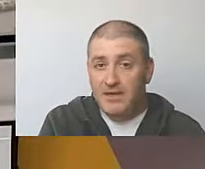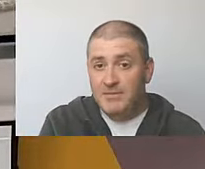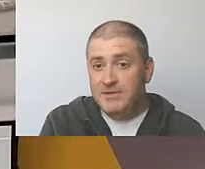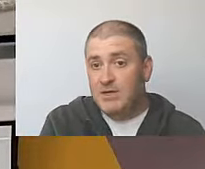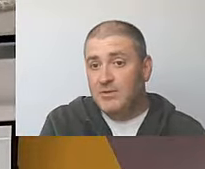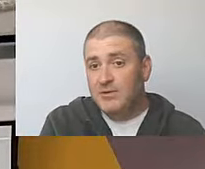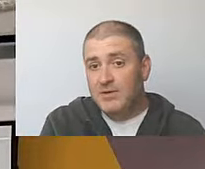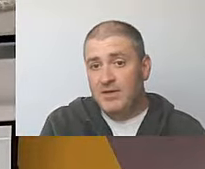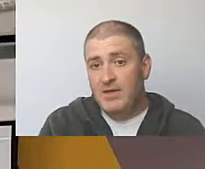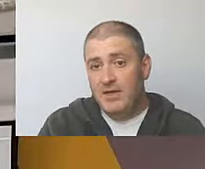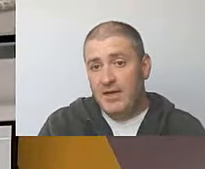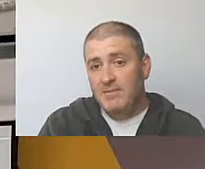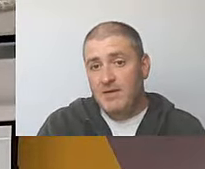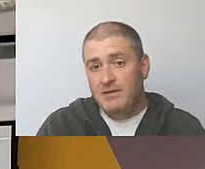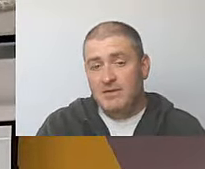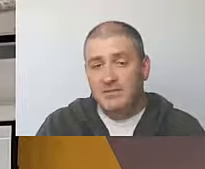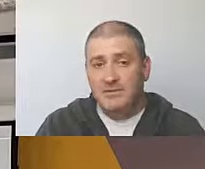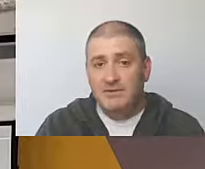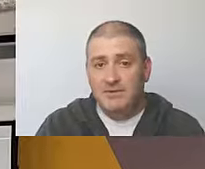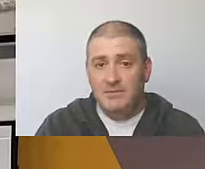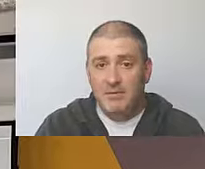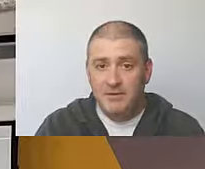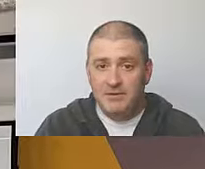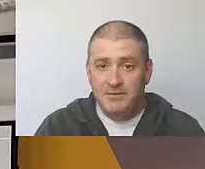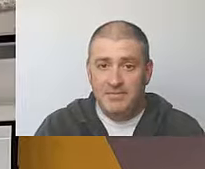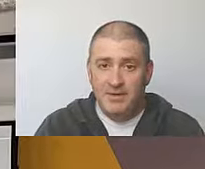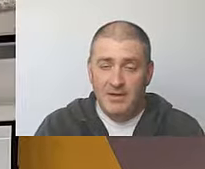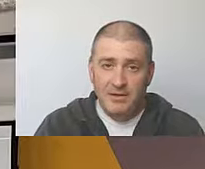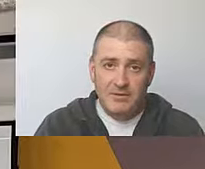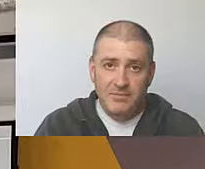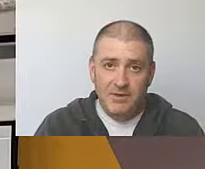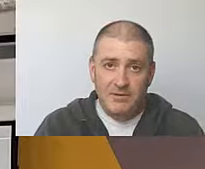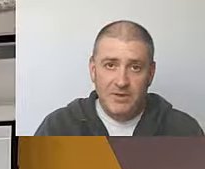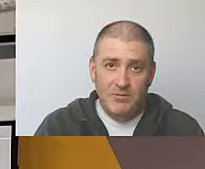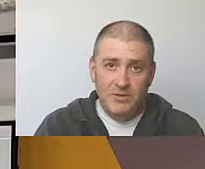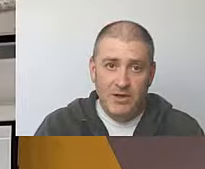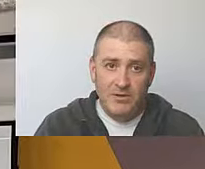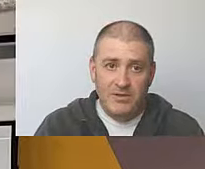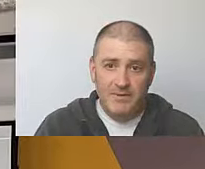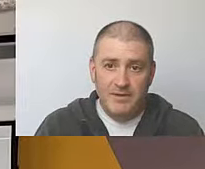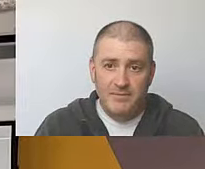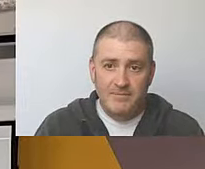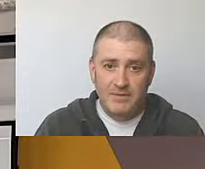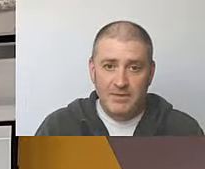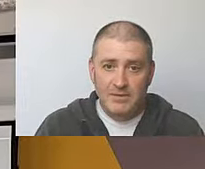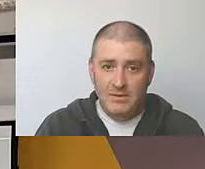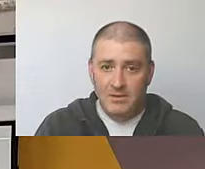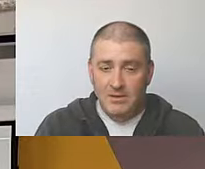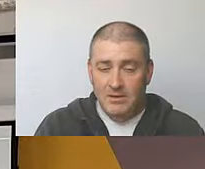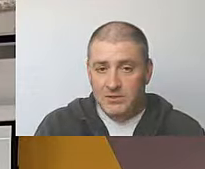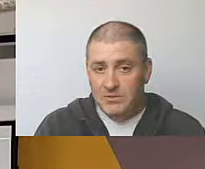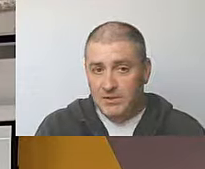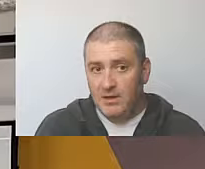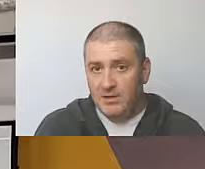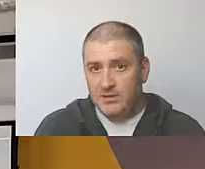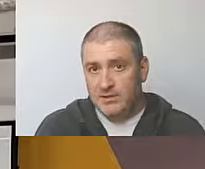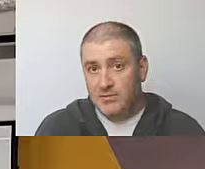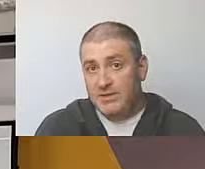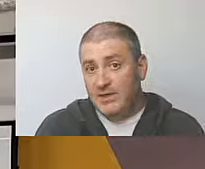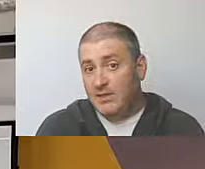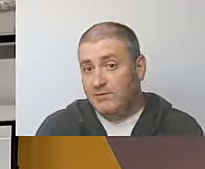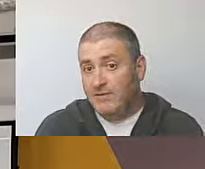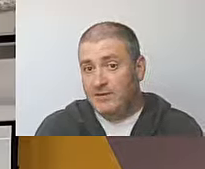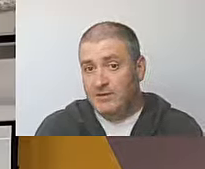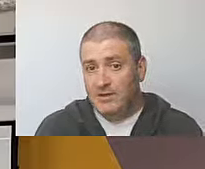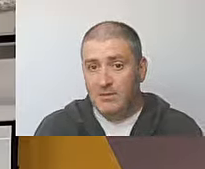And then came the sequel, the Game Accessibility Symposium, held in partnership with RNIB. This was a larger